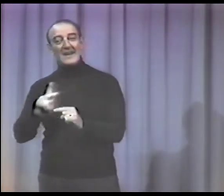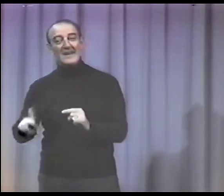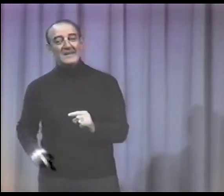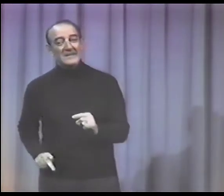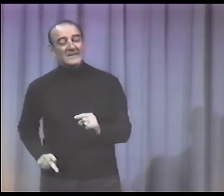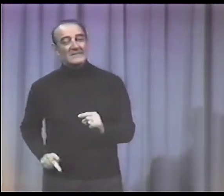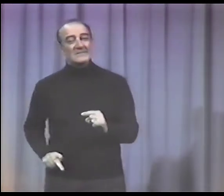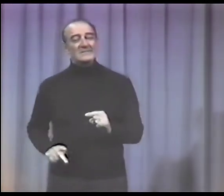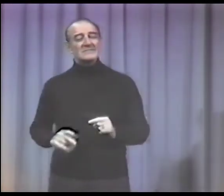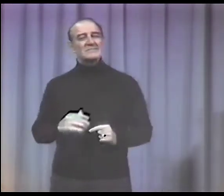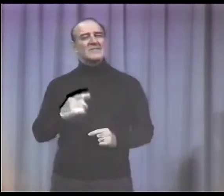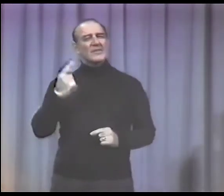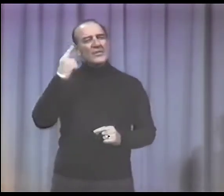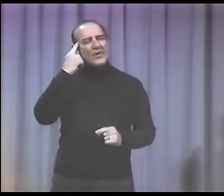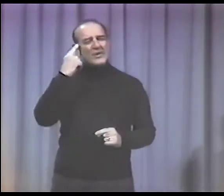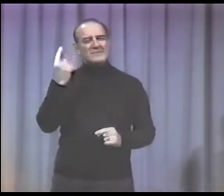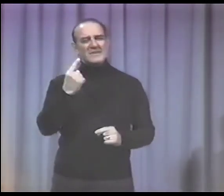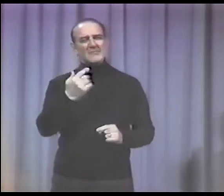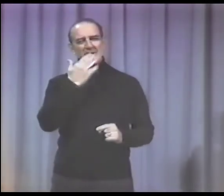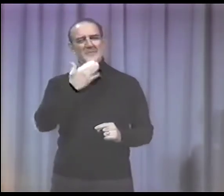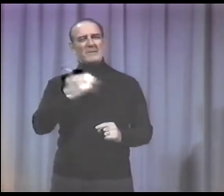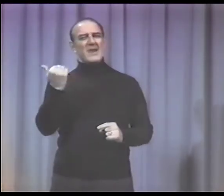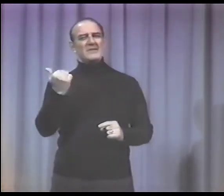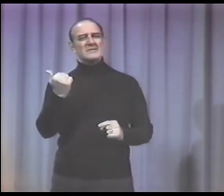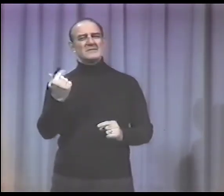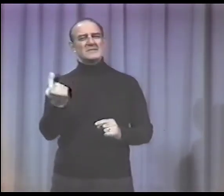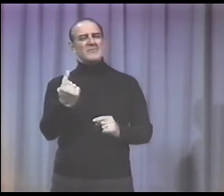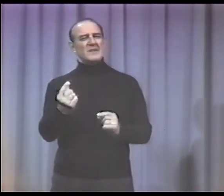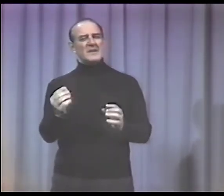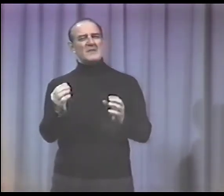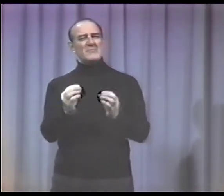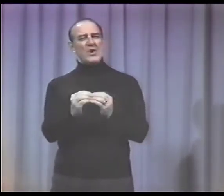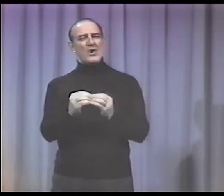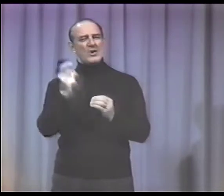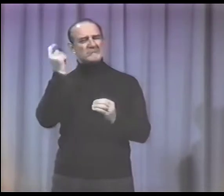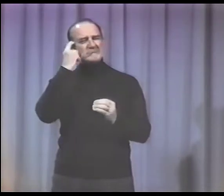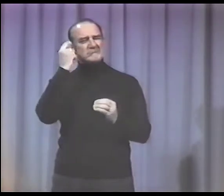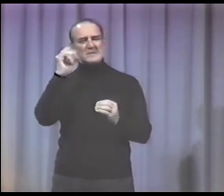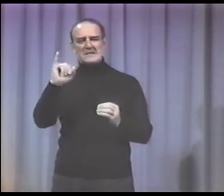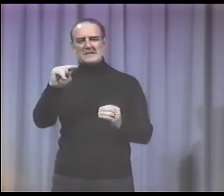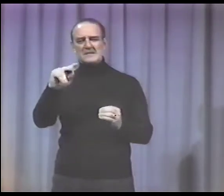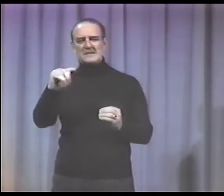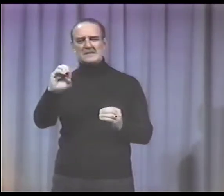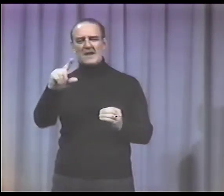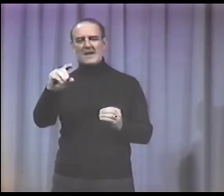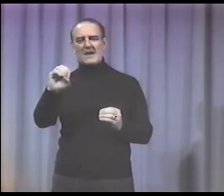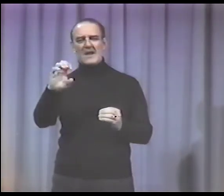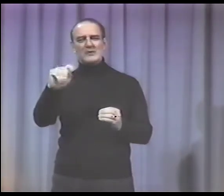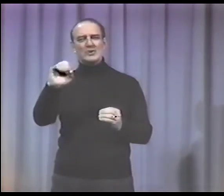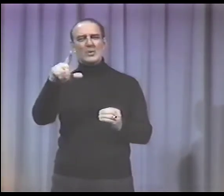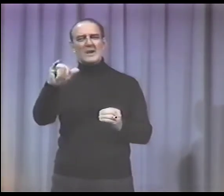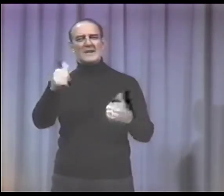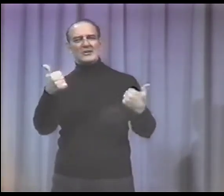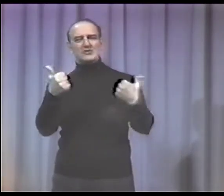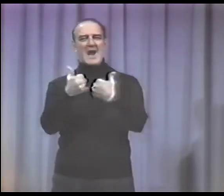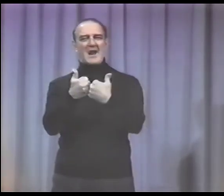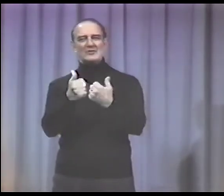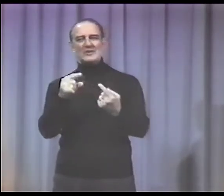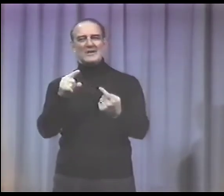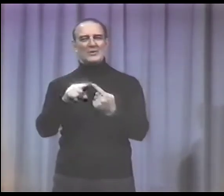this king thought of something better, something more intellectually